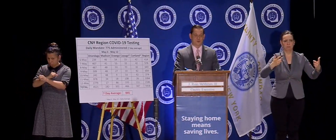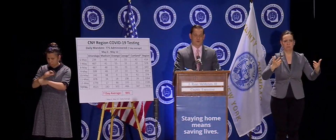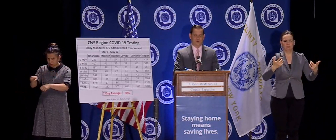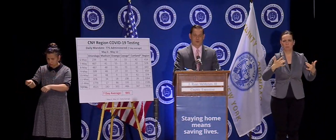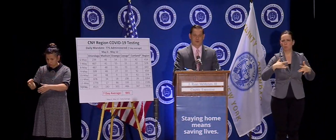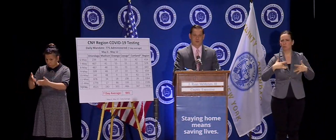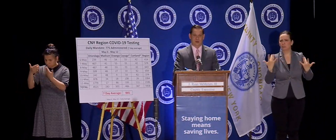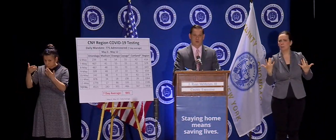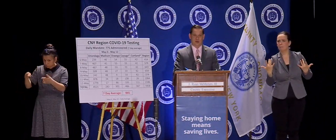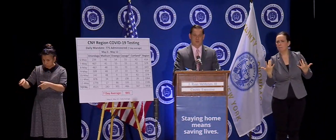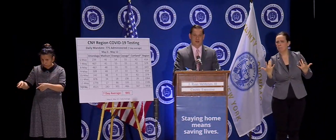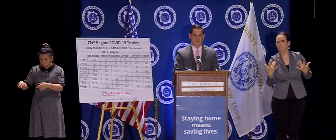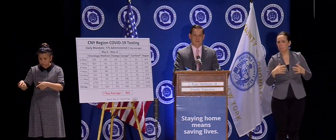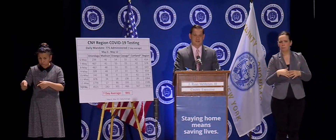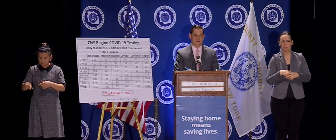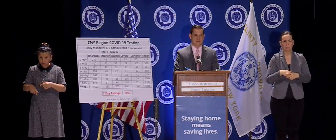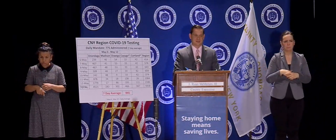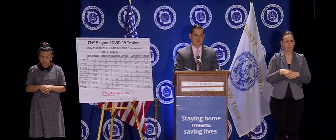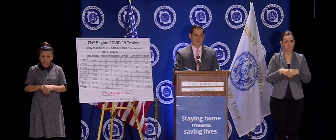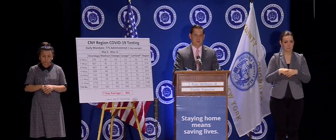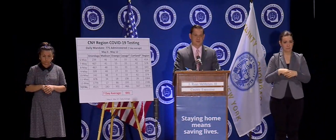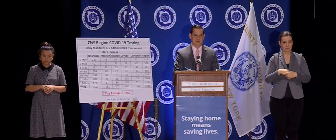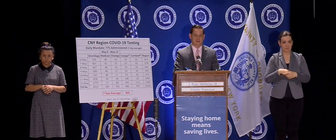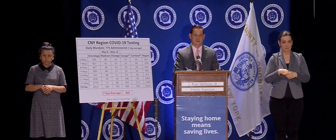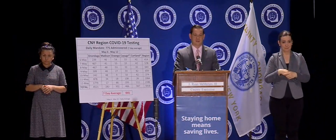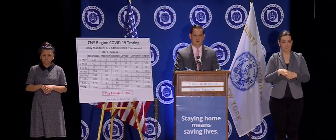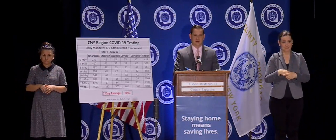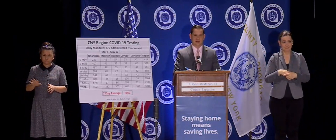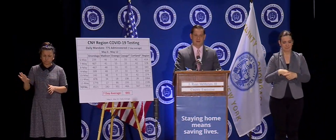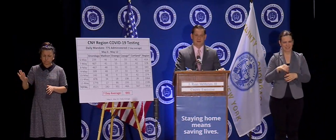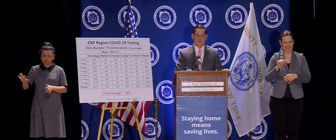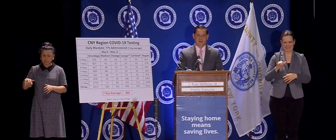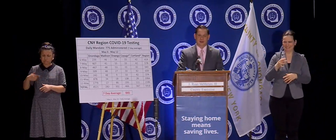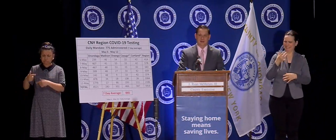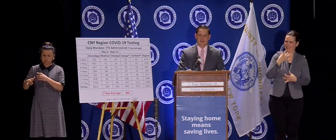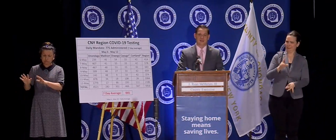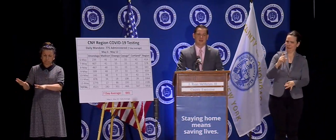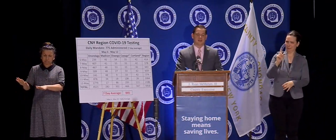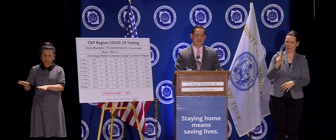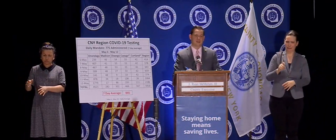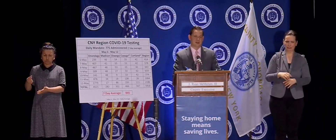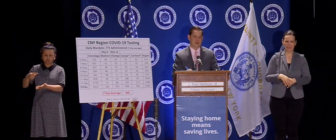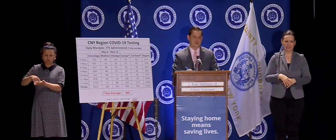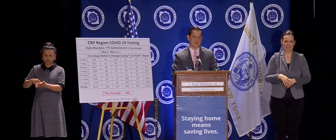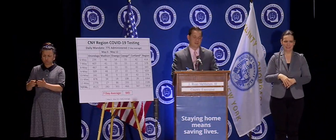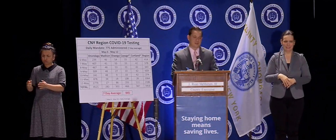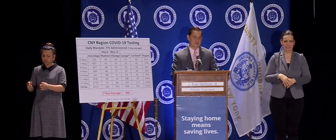Look, we feel really good about where that project is. I think there might be some activity going on that site.